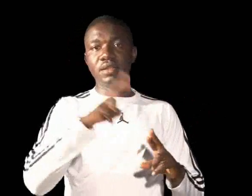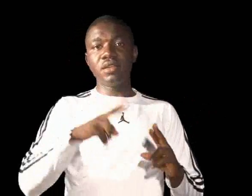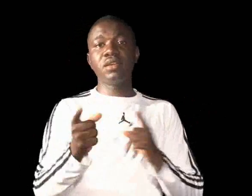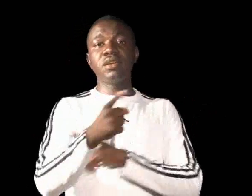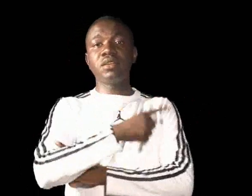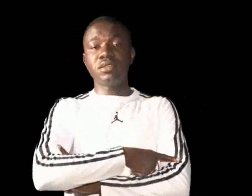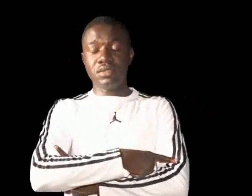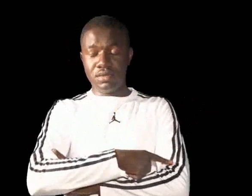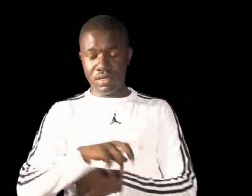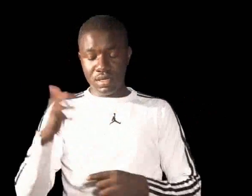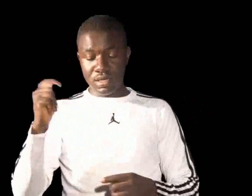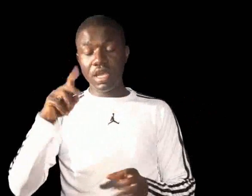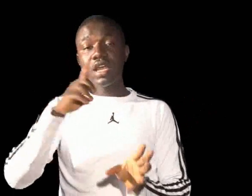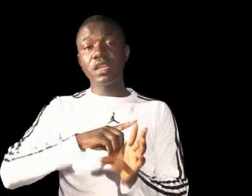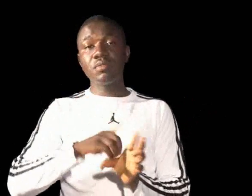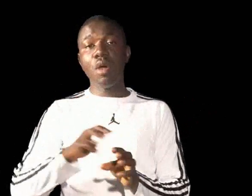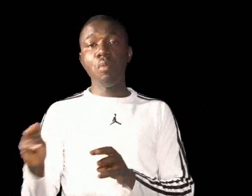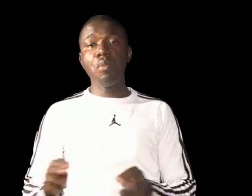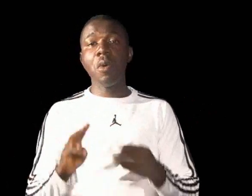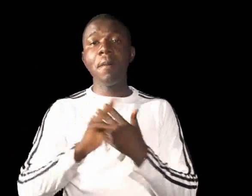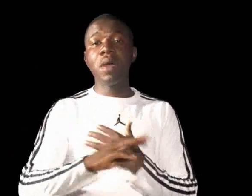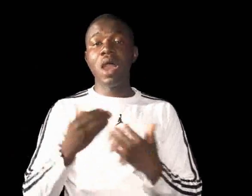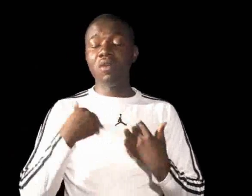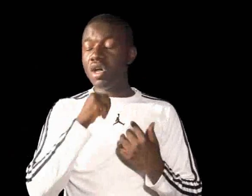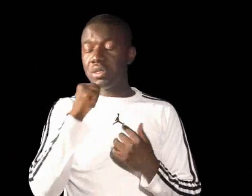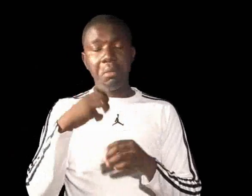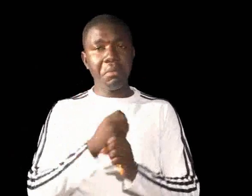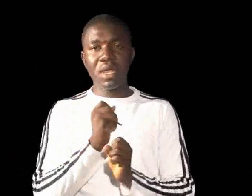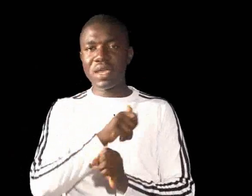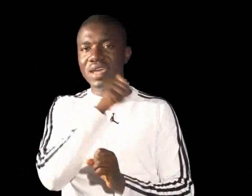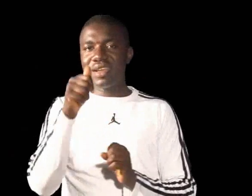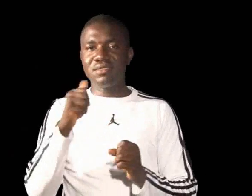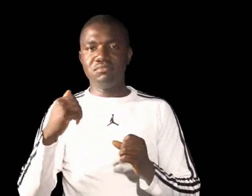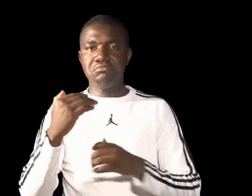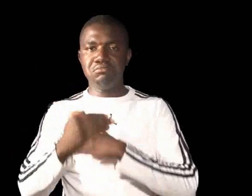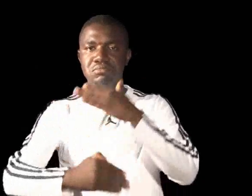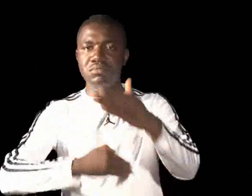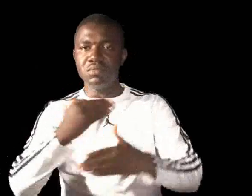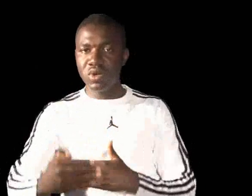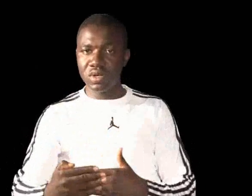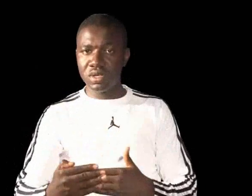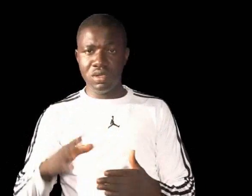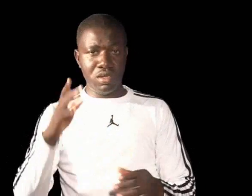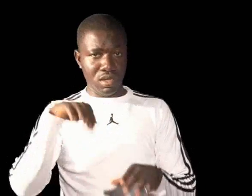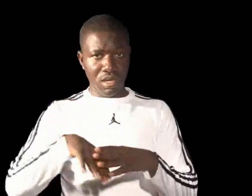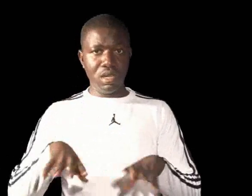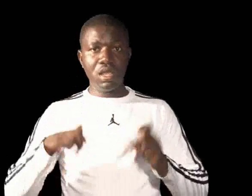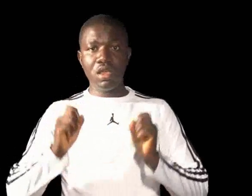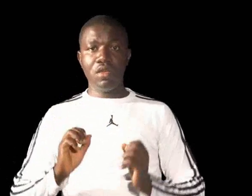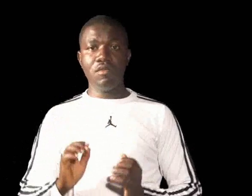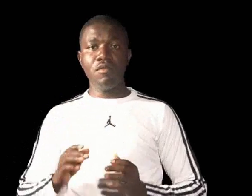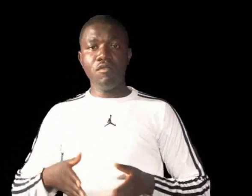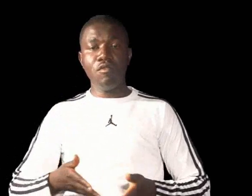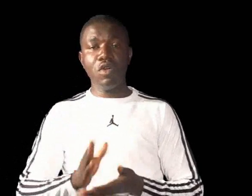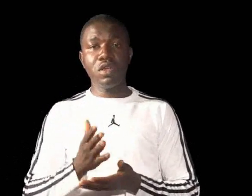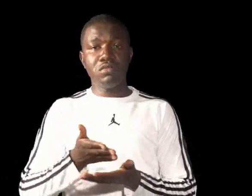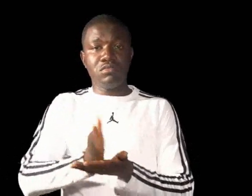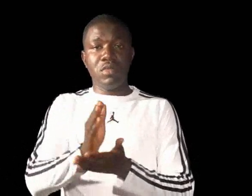date, the disability movement has not really made any significant progress in taking forward a rights-based approach to